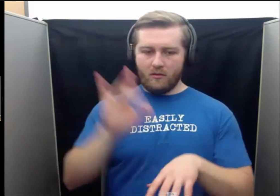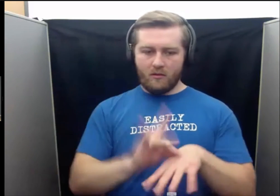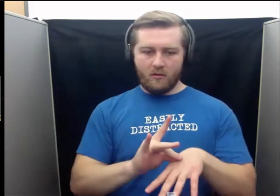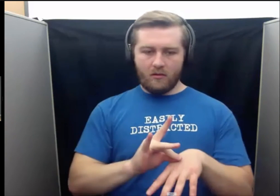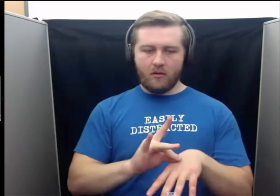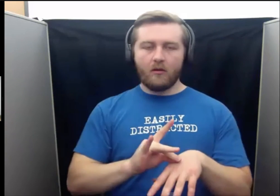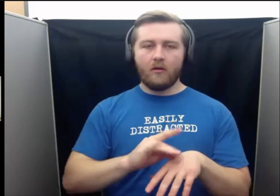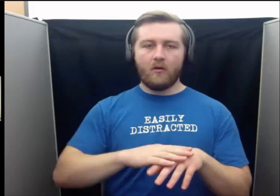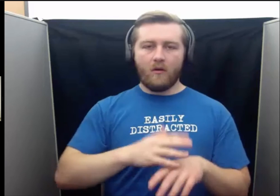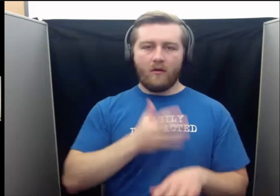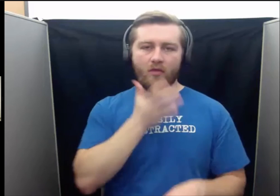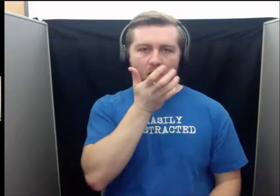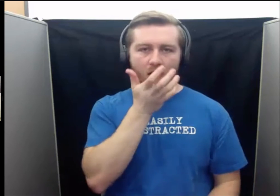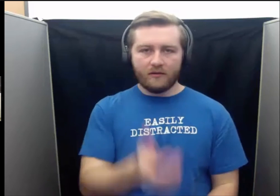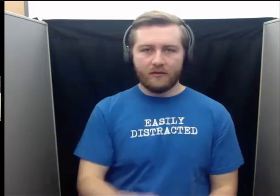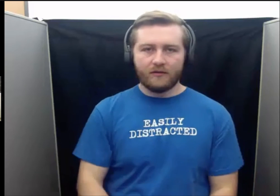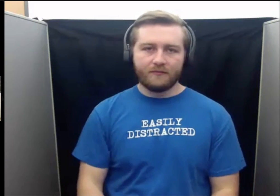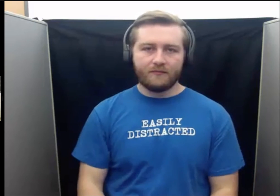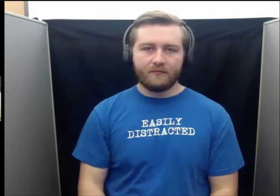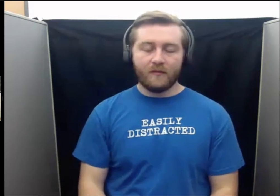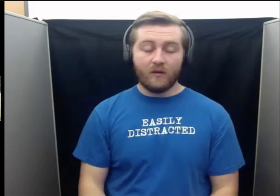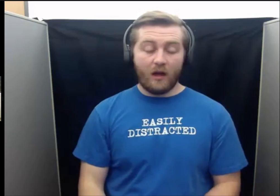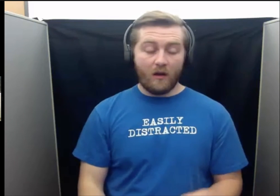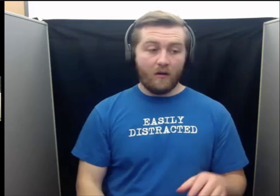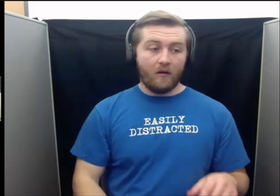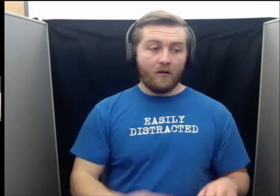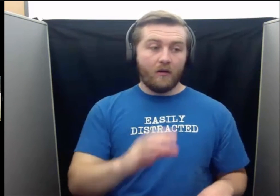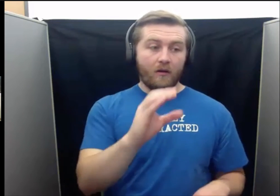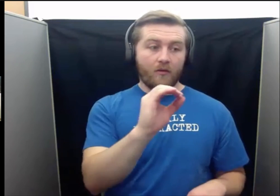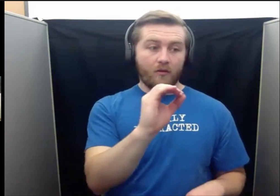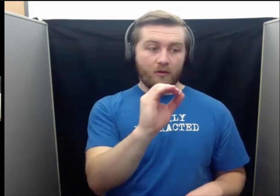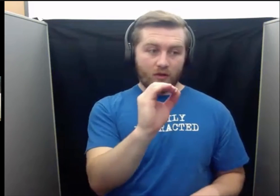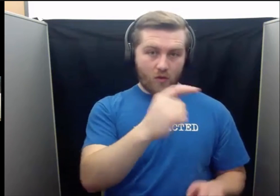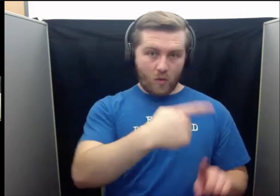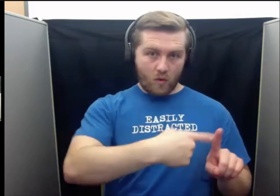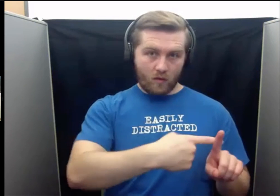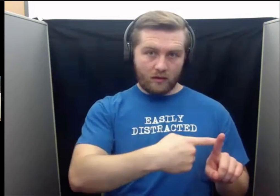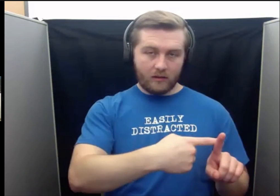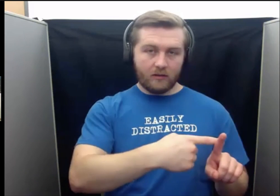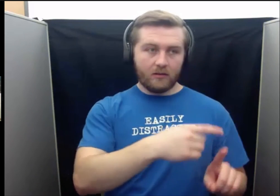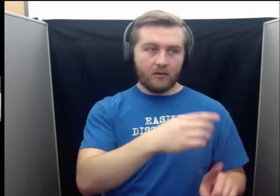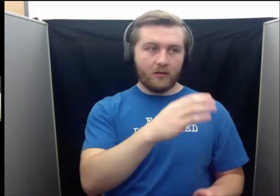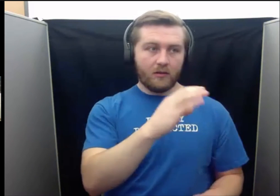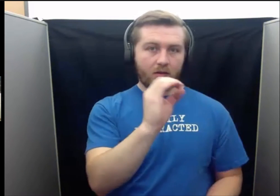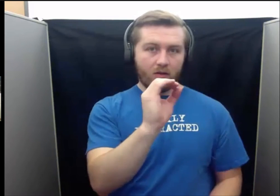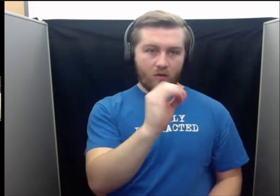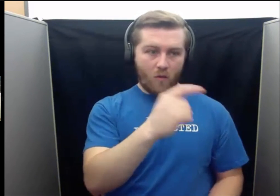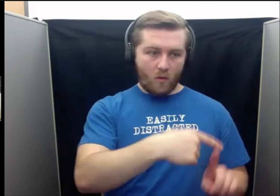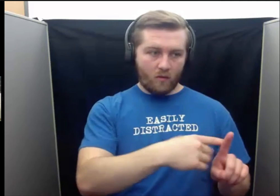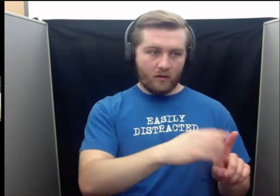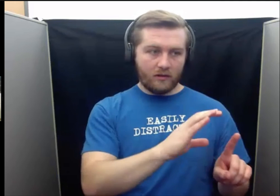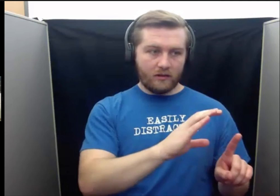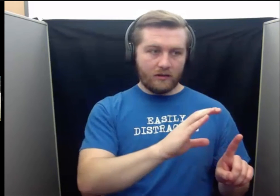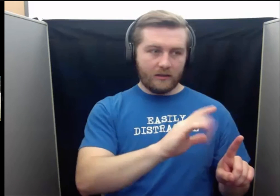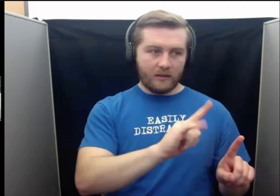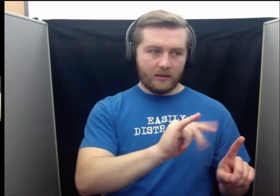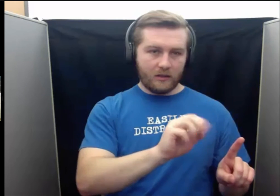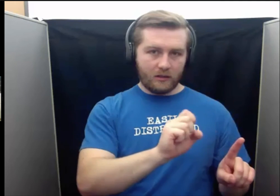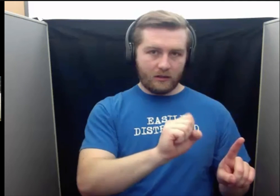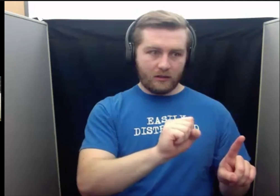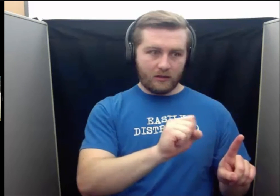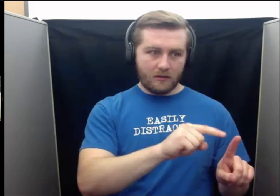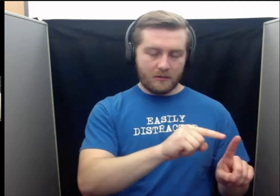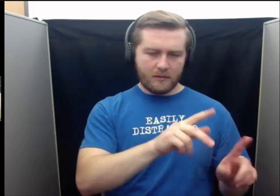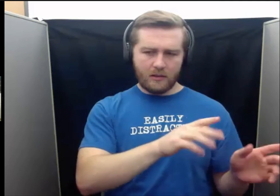In Fahrenheit, what's the same thing as 0 degrees Celsius? 0 degrees Celsius is what in Fahrenheit? Tom? 32.